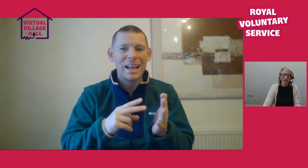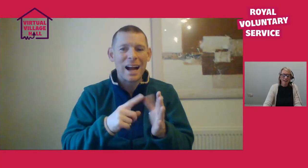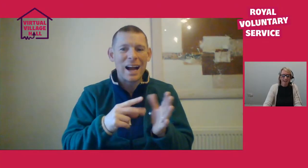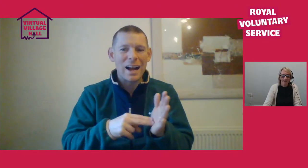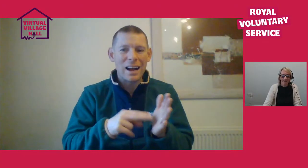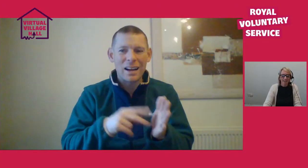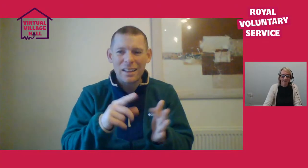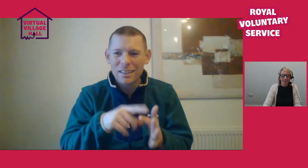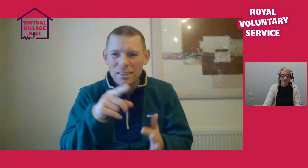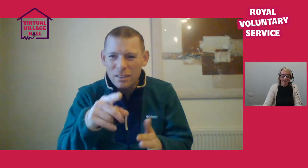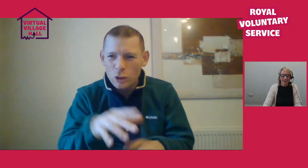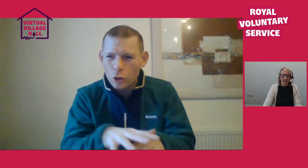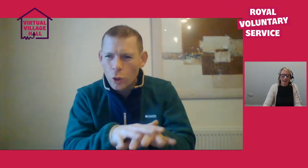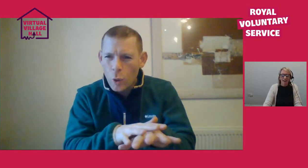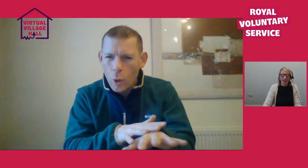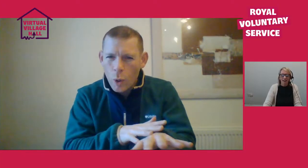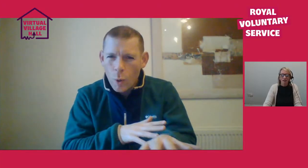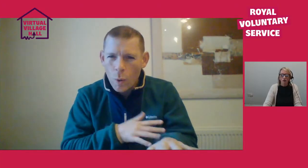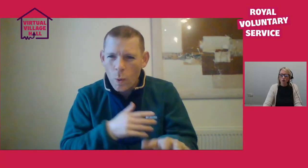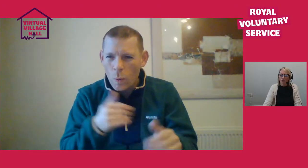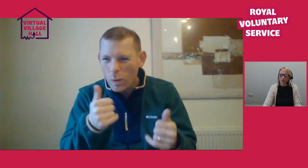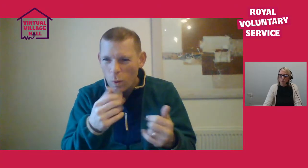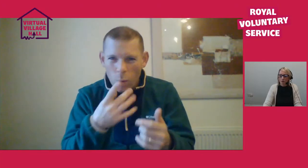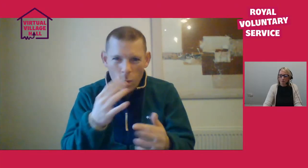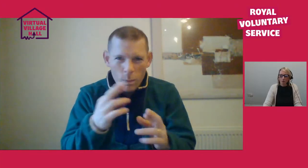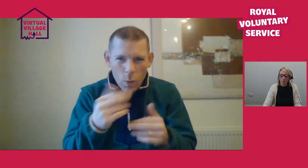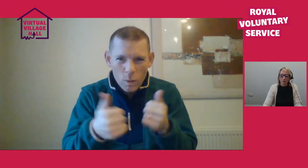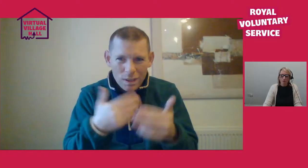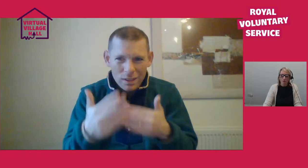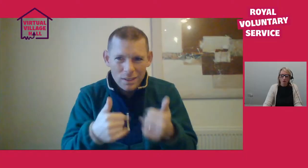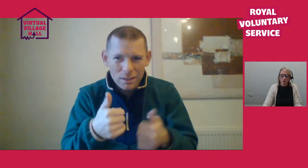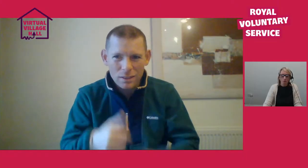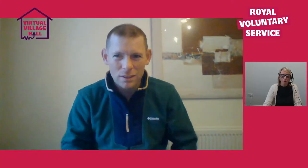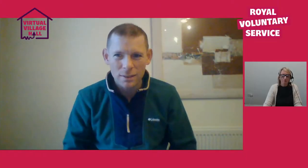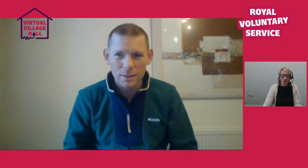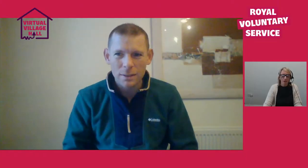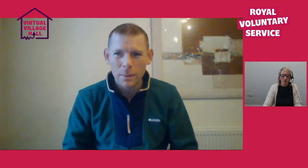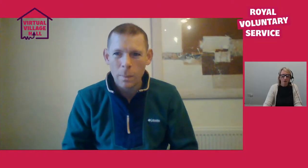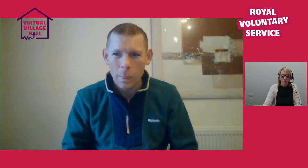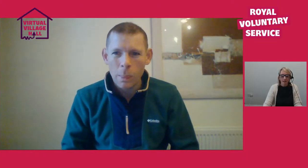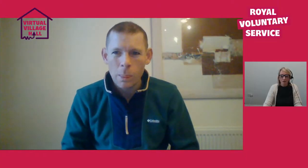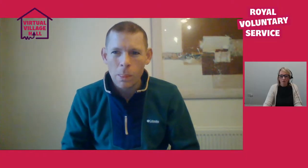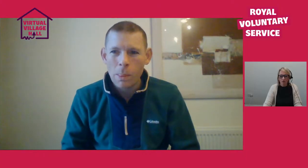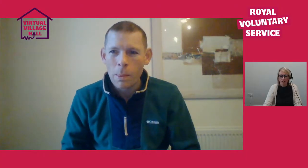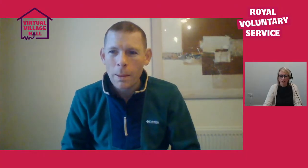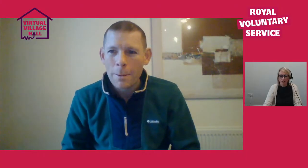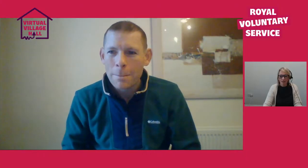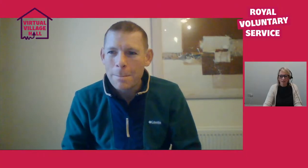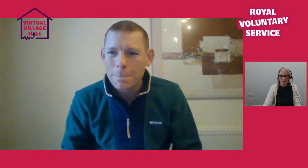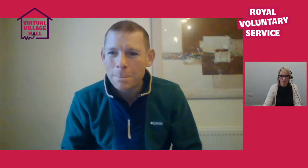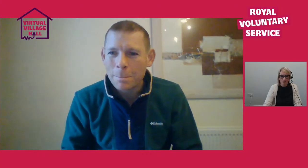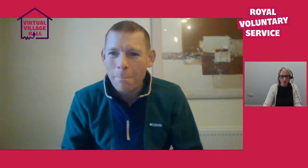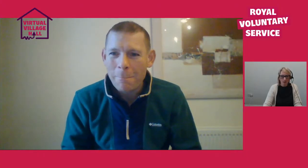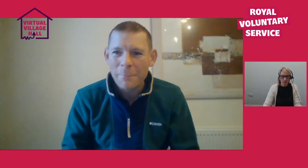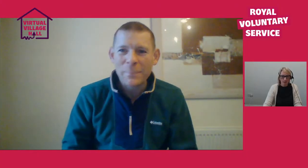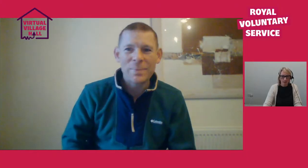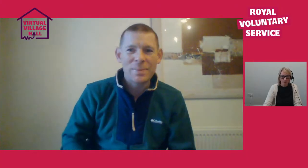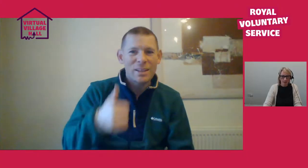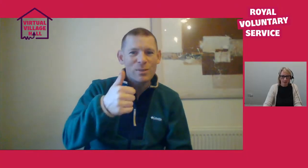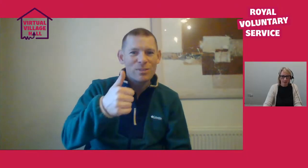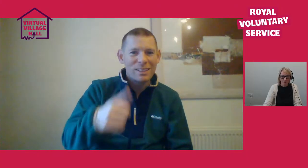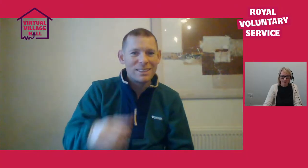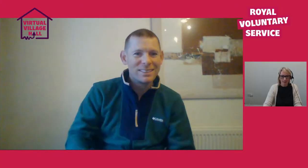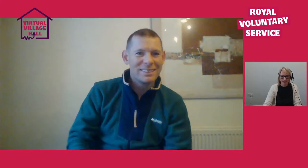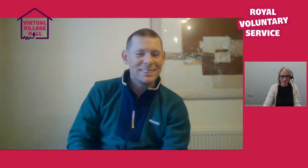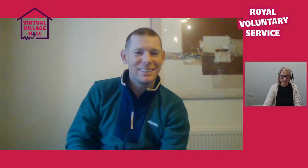Hi, Kellyanne. Oh, you're having a bit of problems, slow and buffering at your end. Hopefully you can get that sorted.